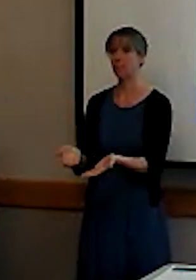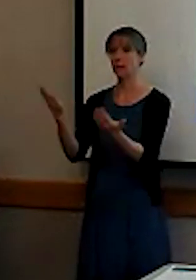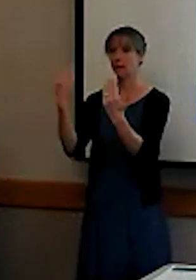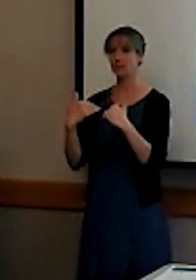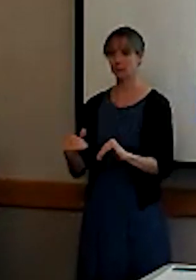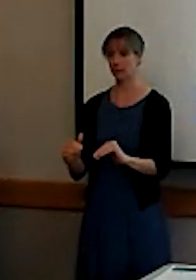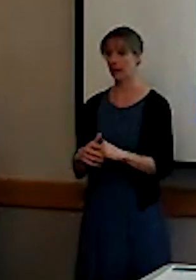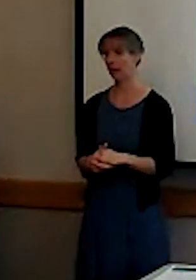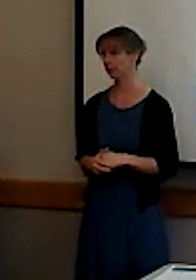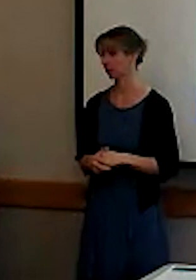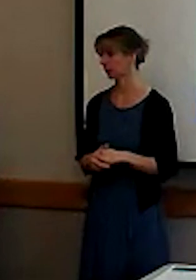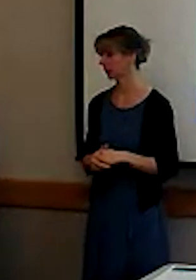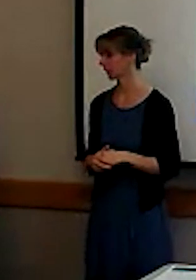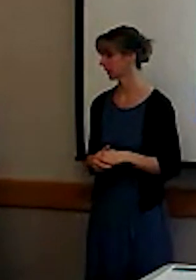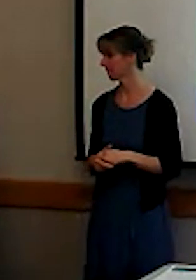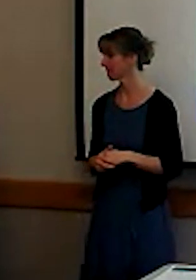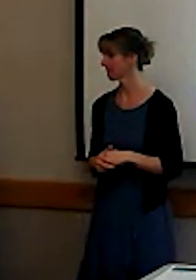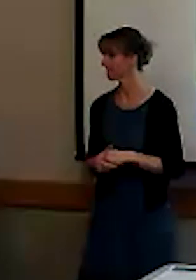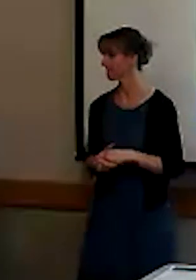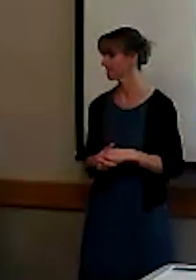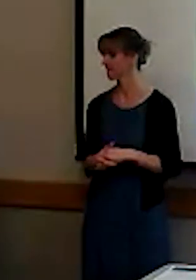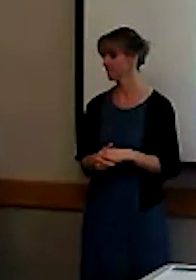next, here,